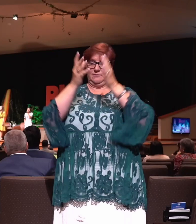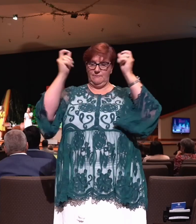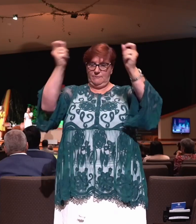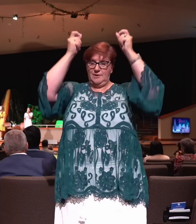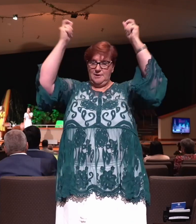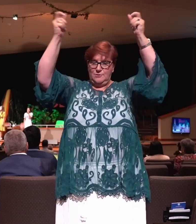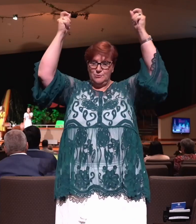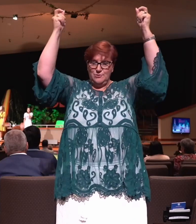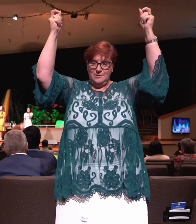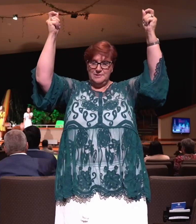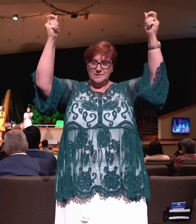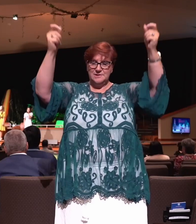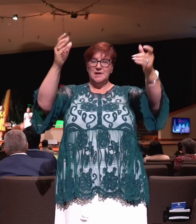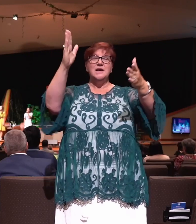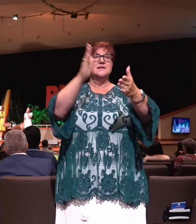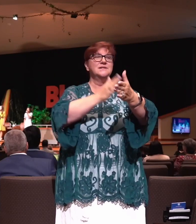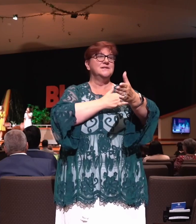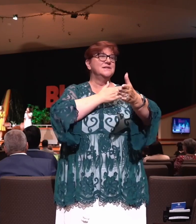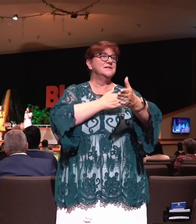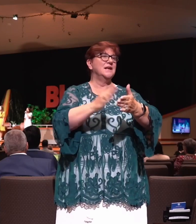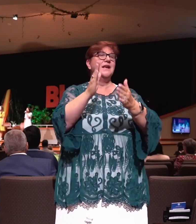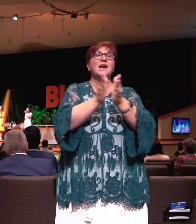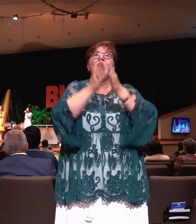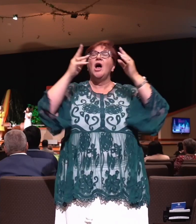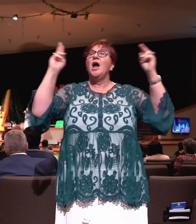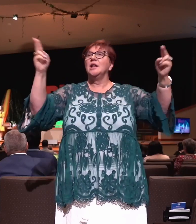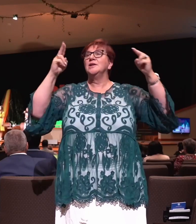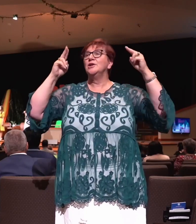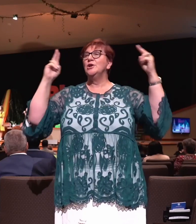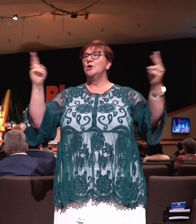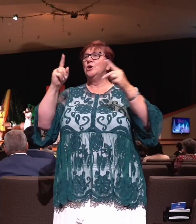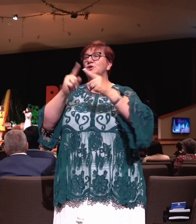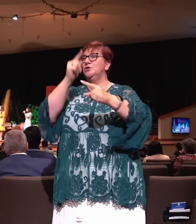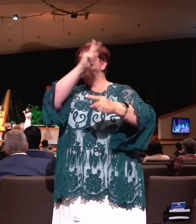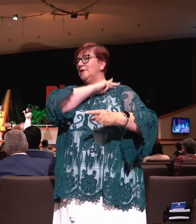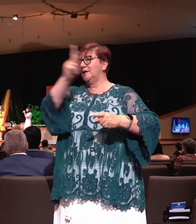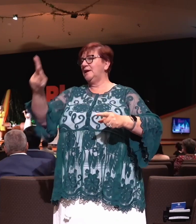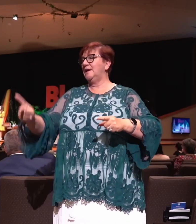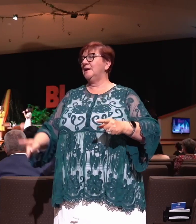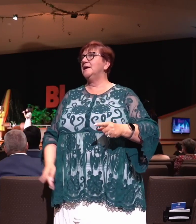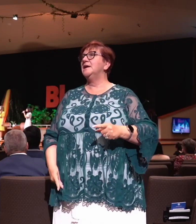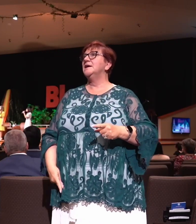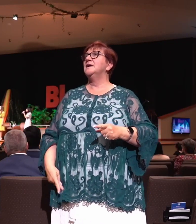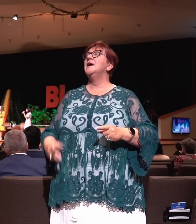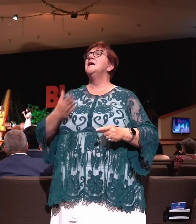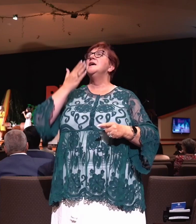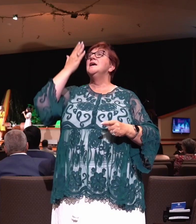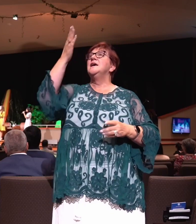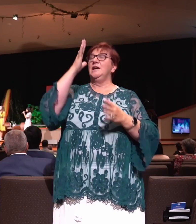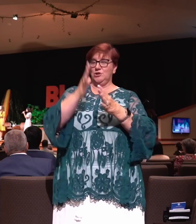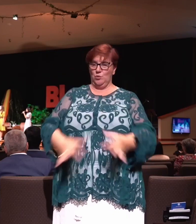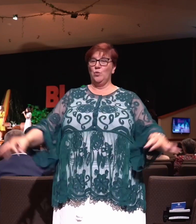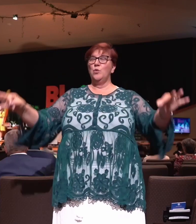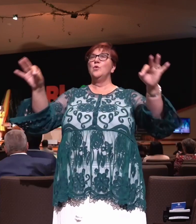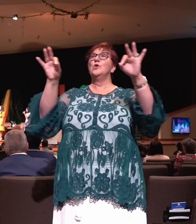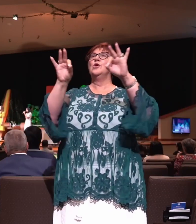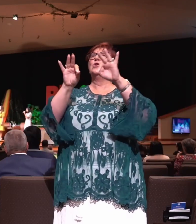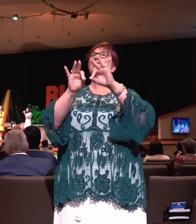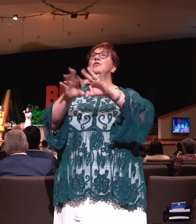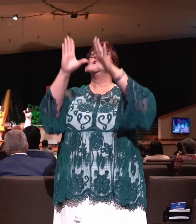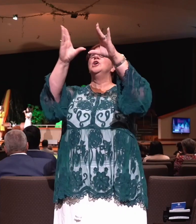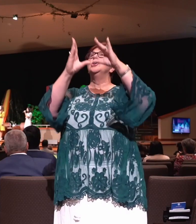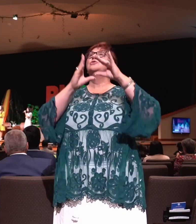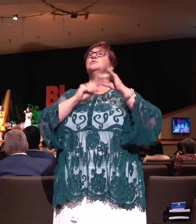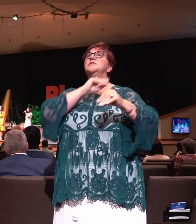Sing hallelujah to the King. He is worthy to receive all